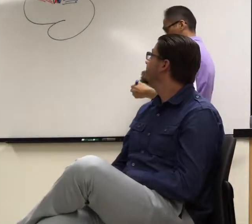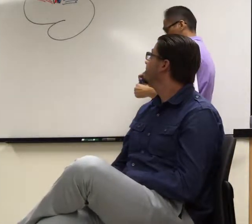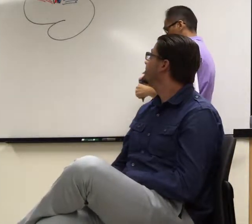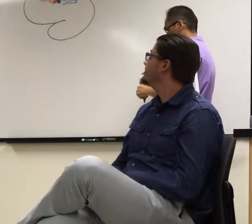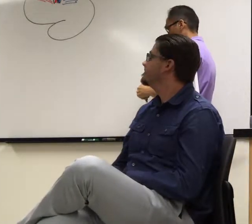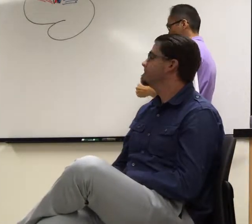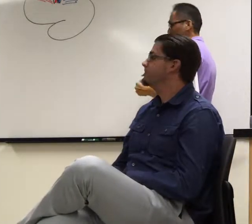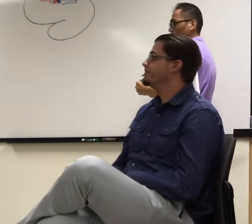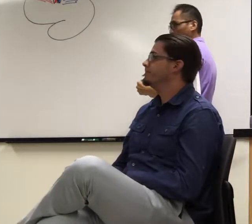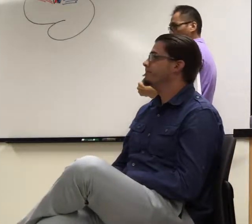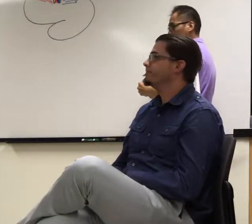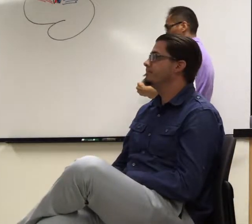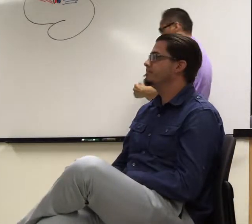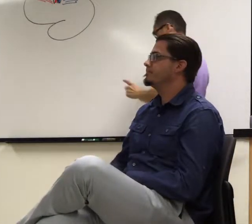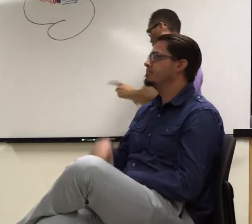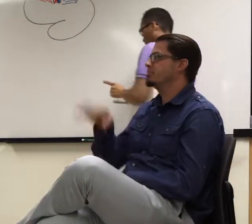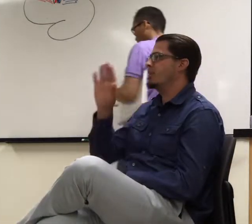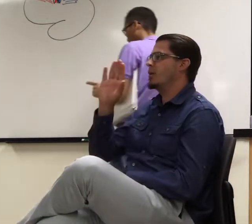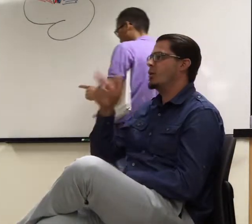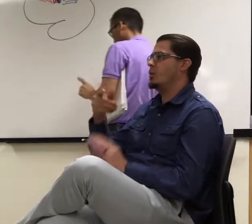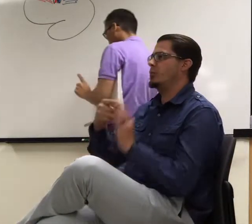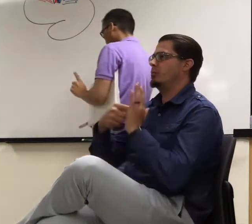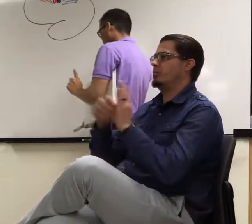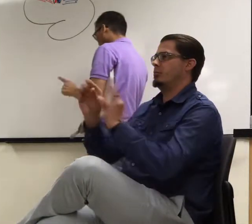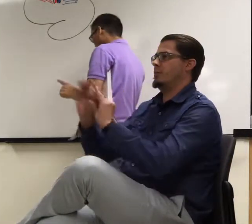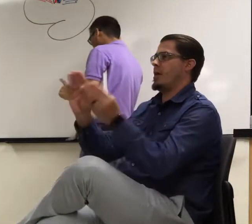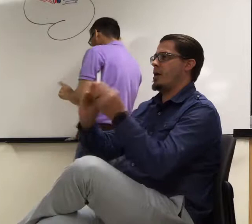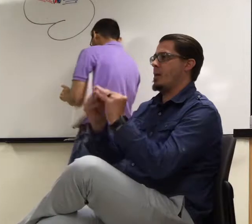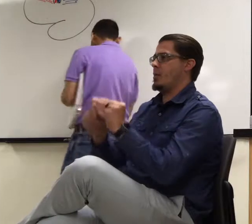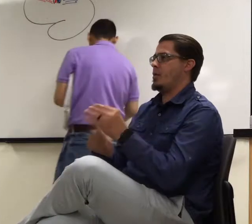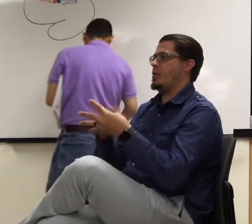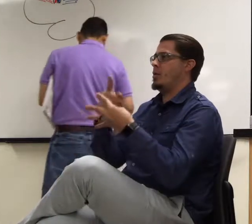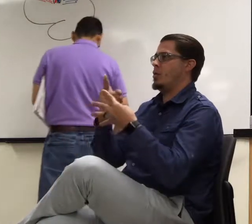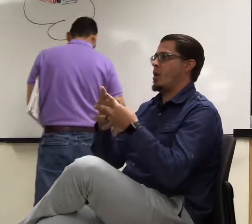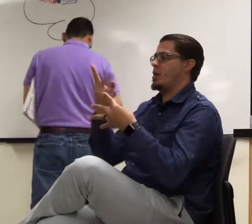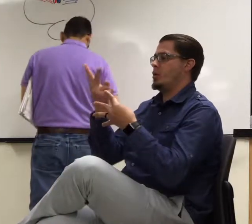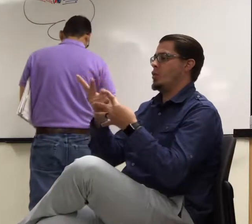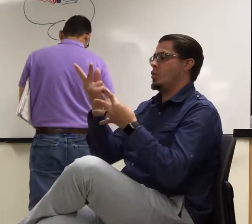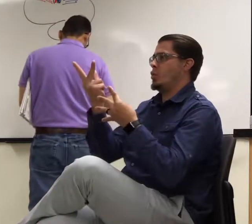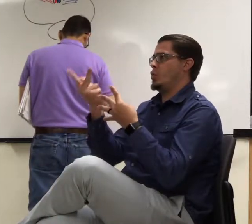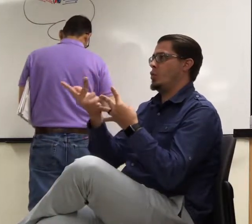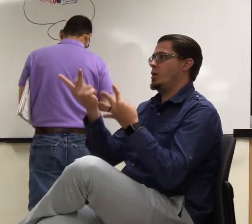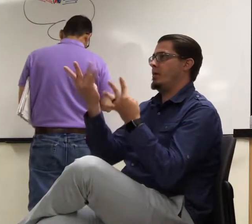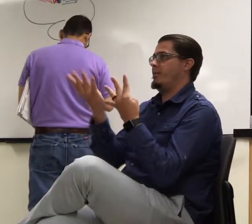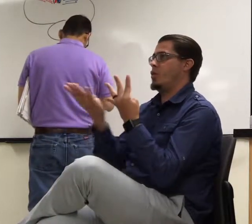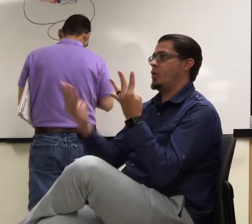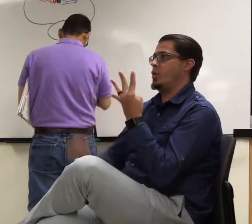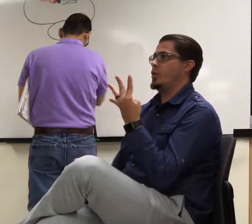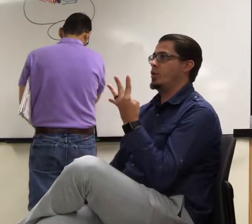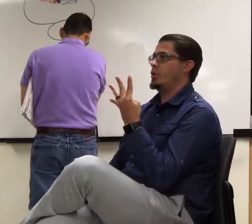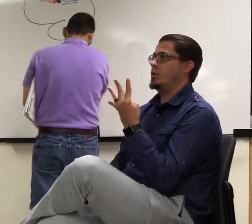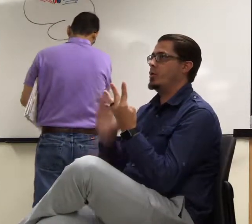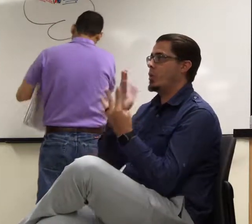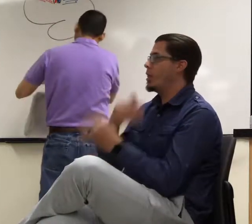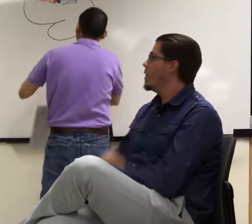So let's just kind of number those 4 regions, 1, 2, 3, and 4.